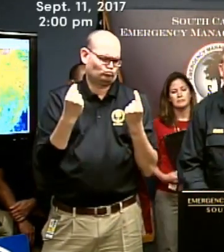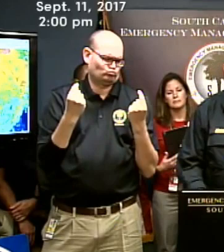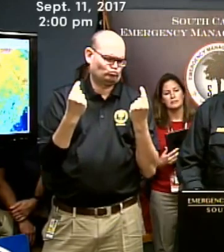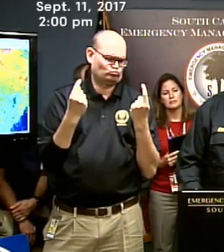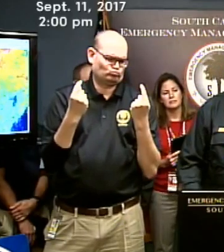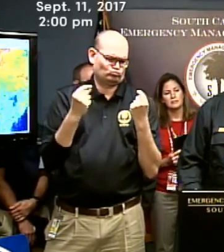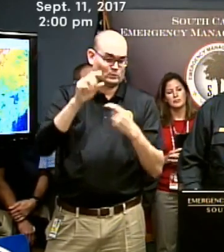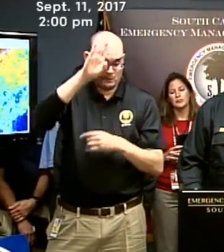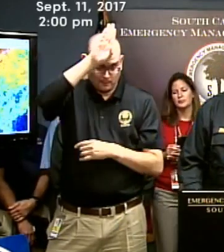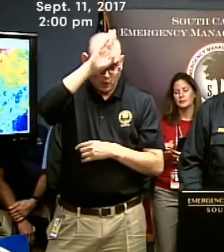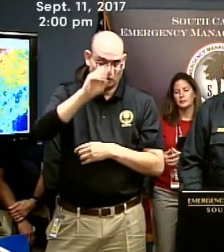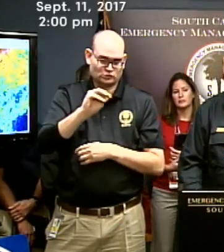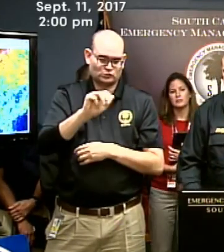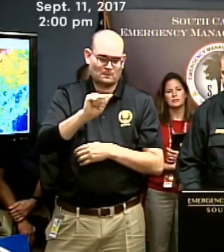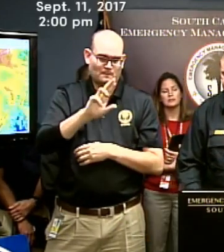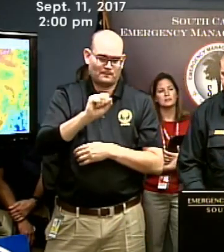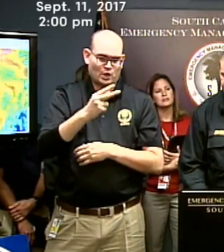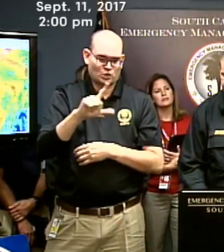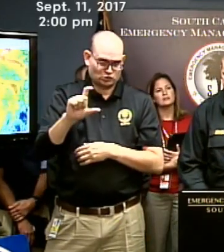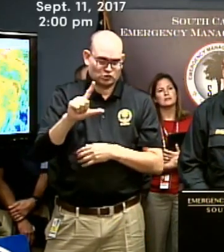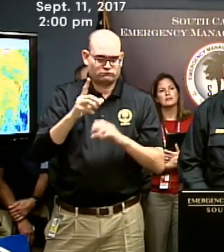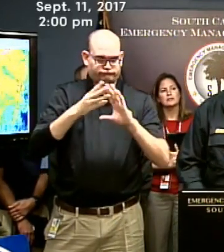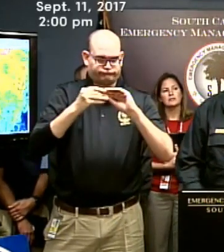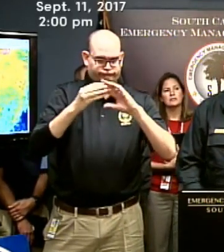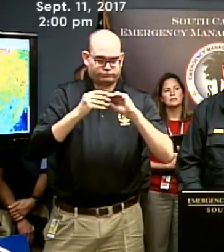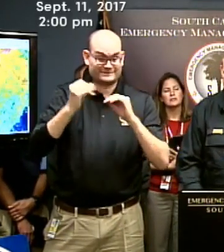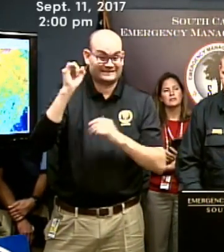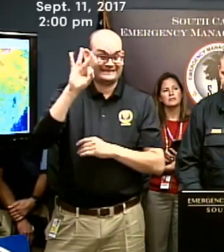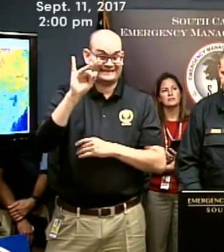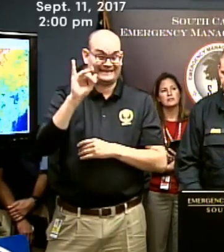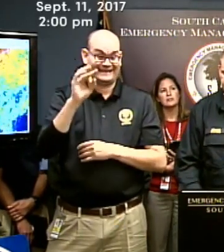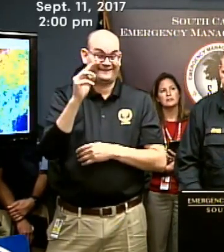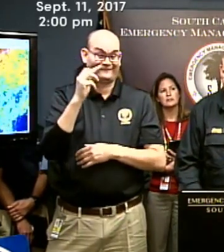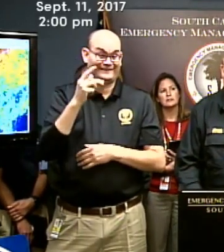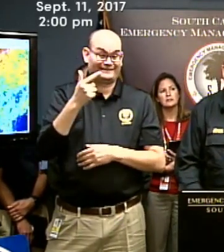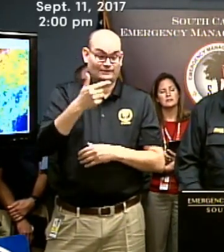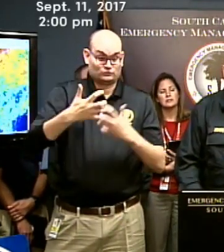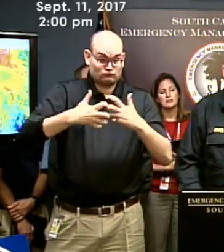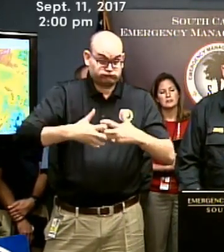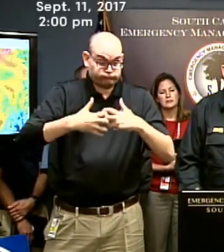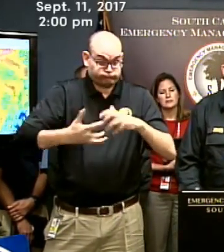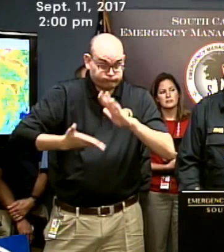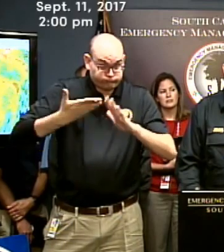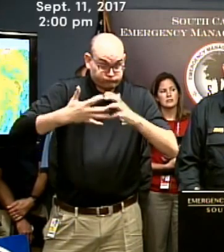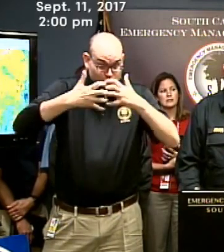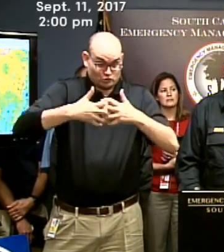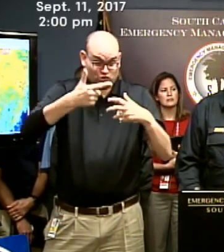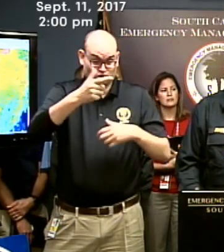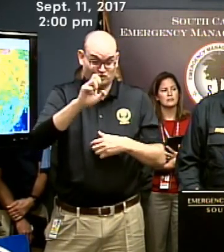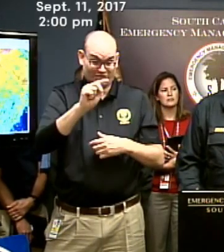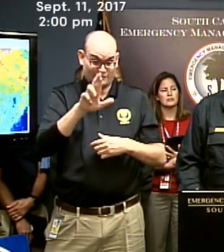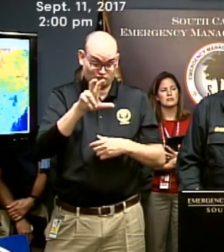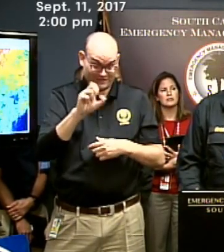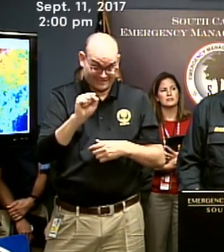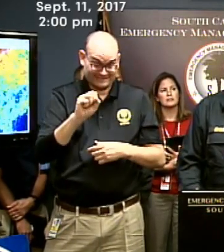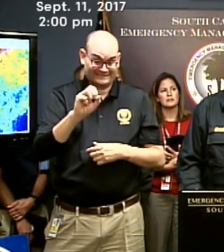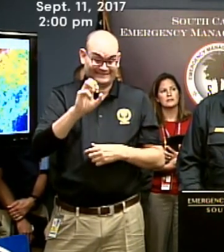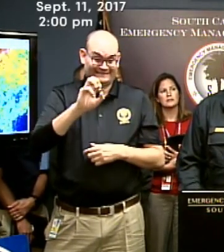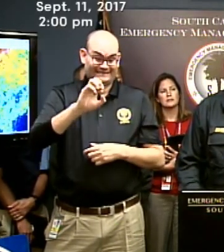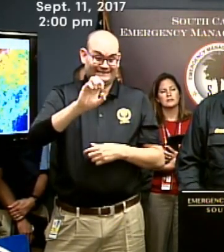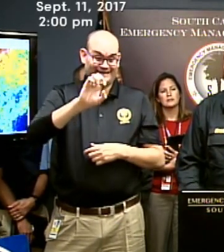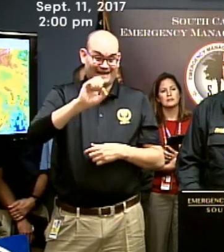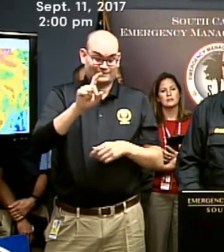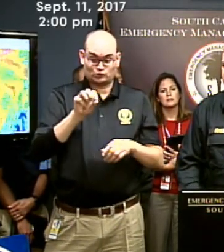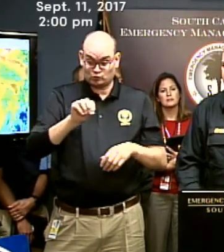sir. Always ensure that if you're using a generator in a power outage that the exhaust is directed away from openings